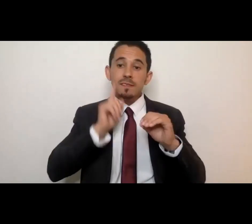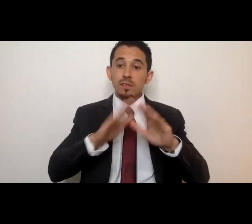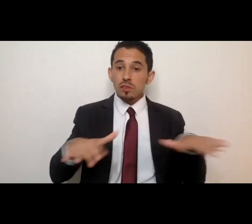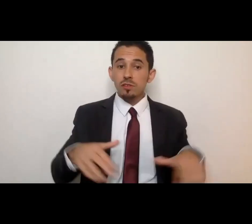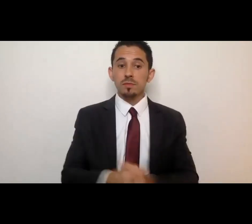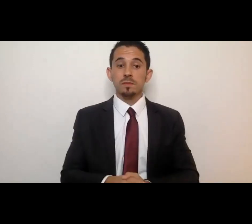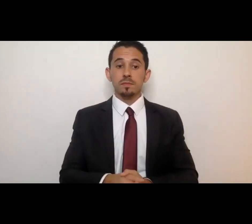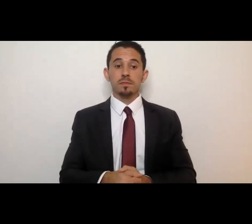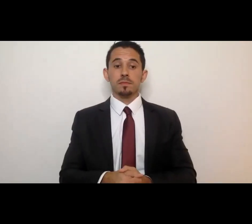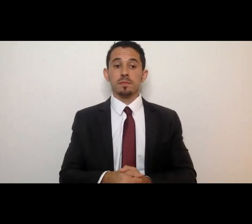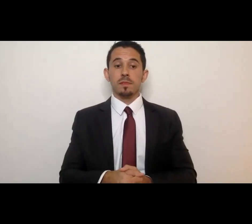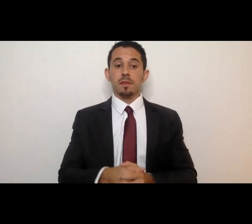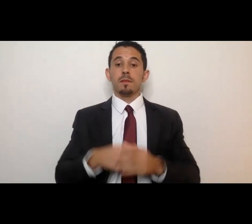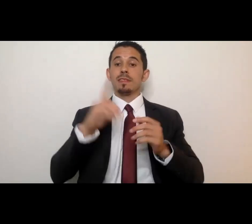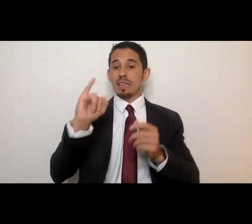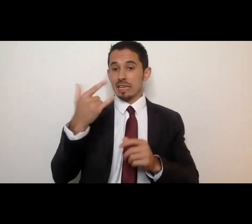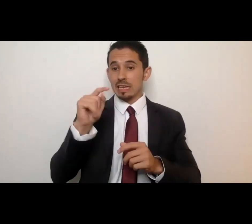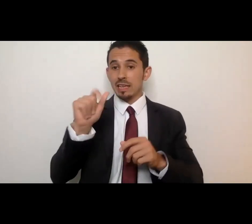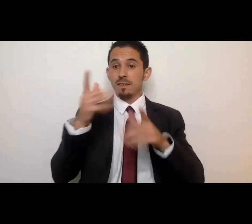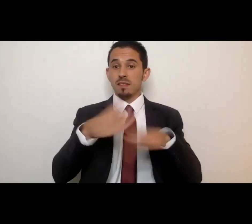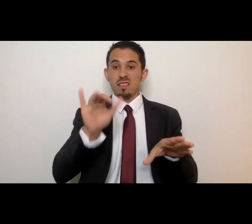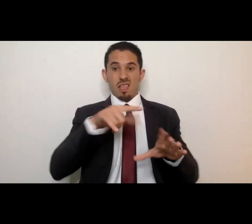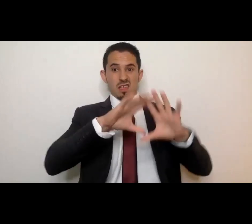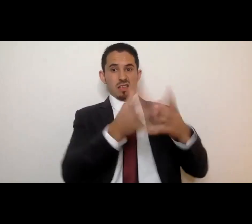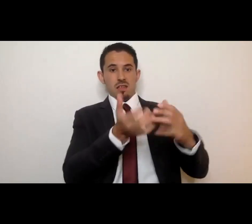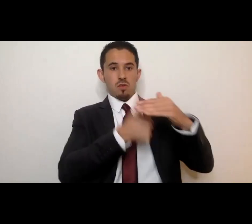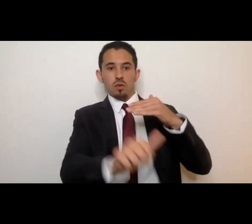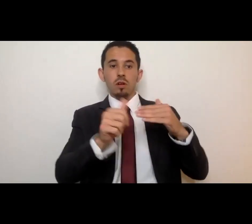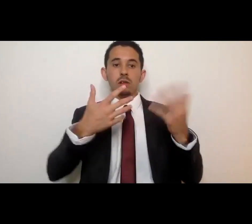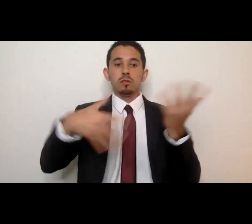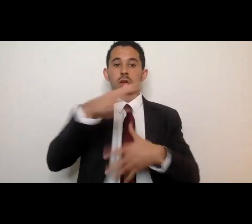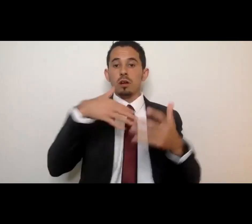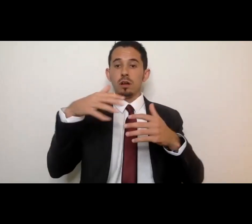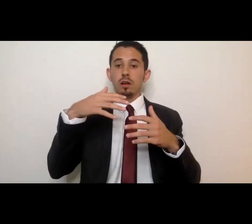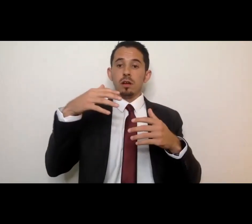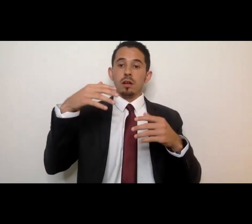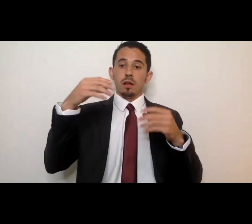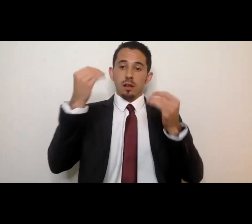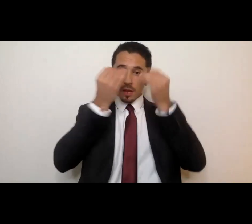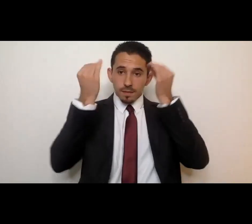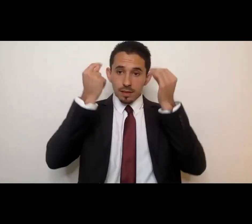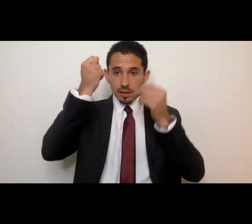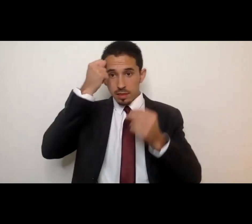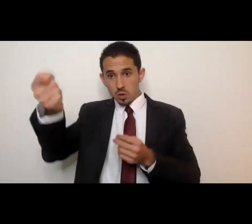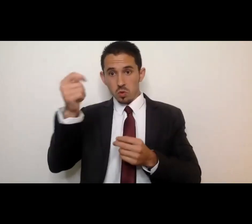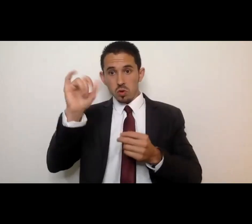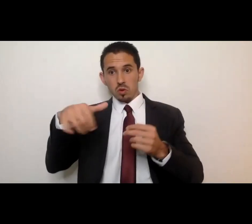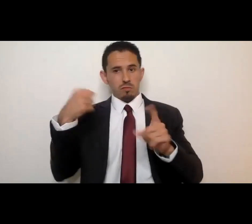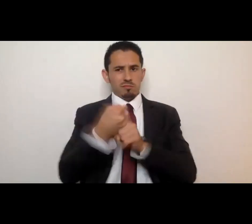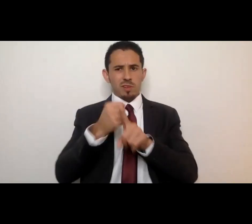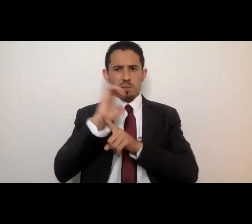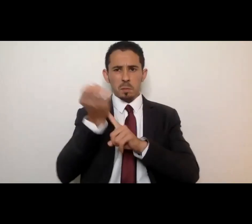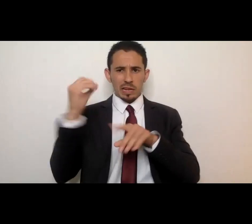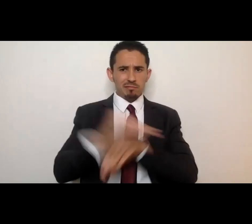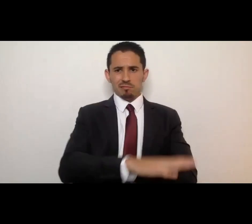There are not resources available that are given to the education system to teach deaf children at a young age. In regards